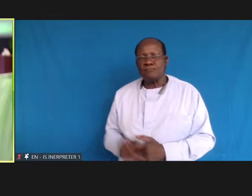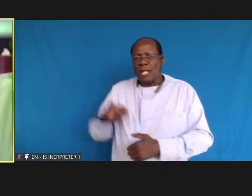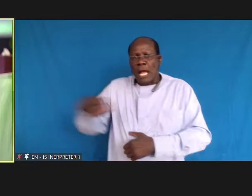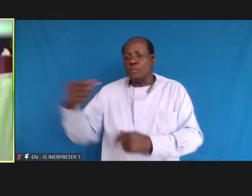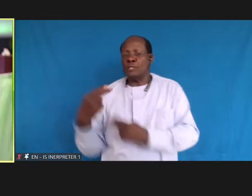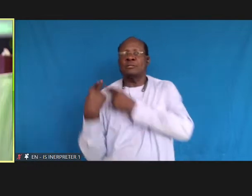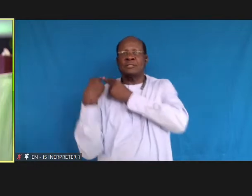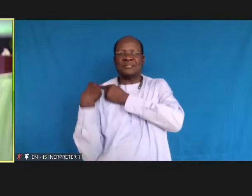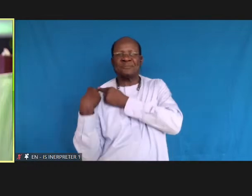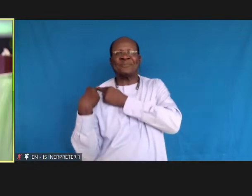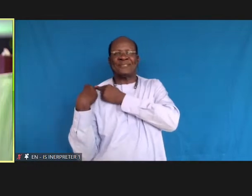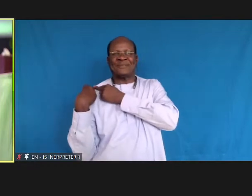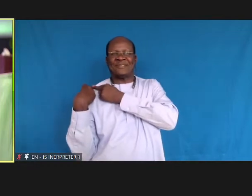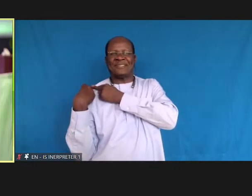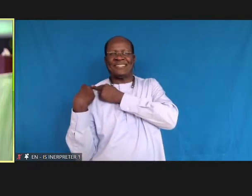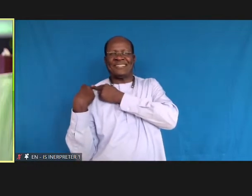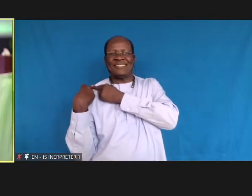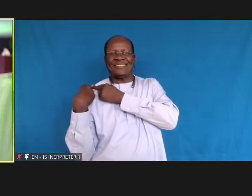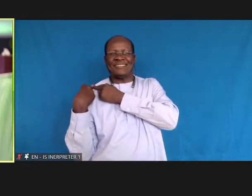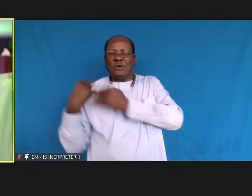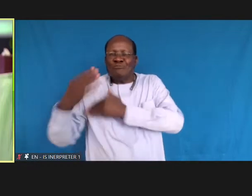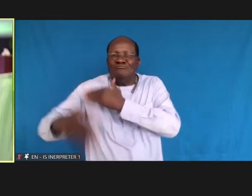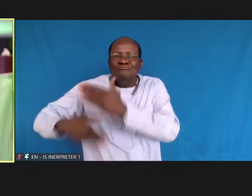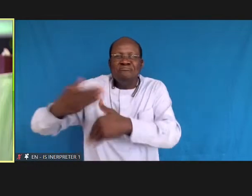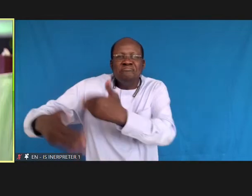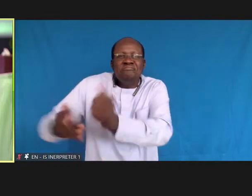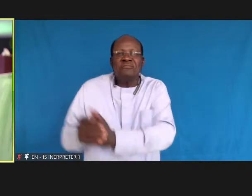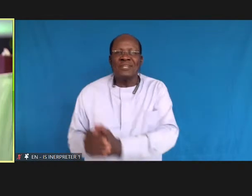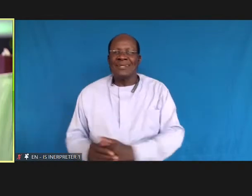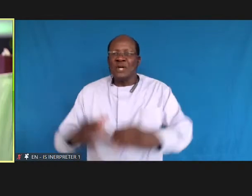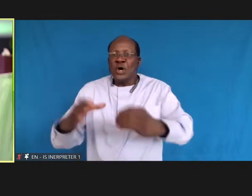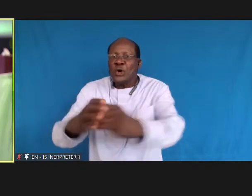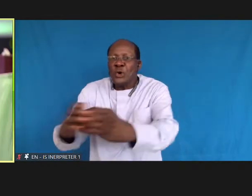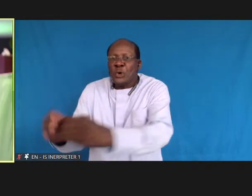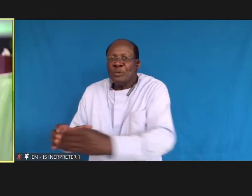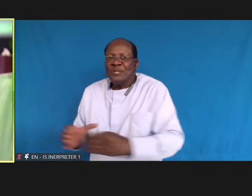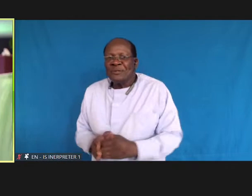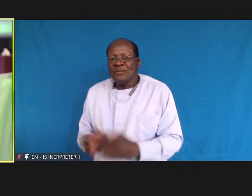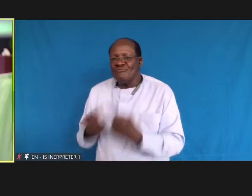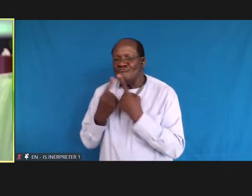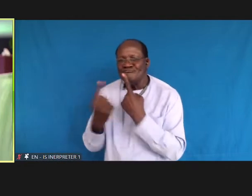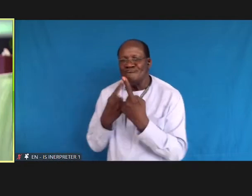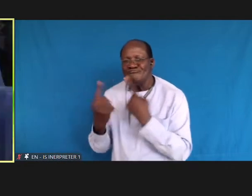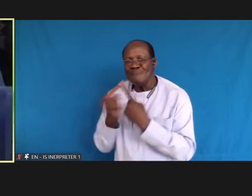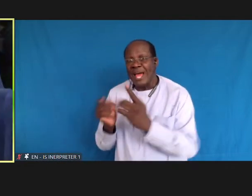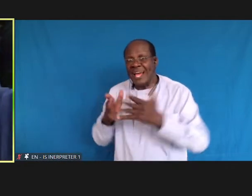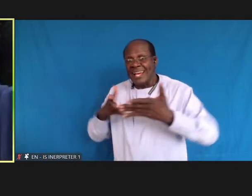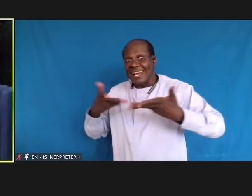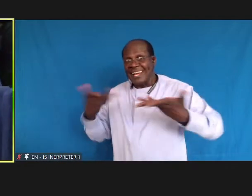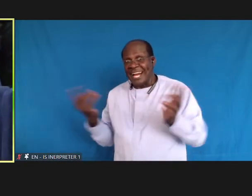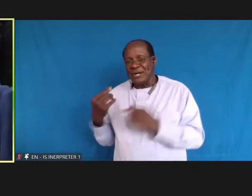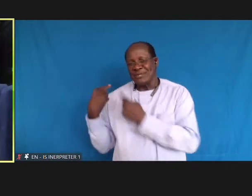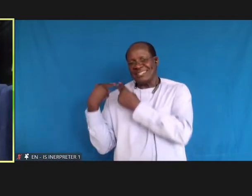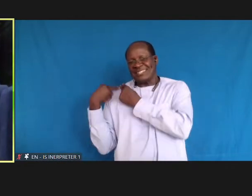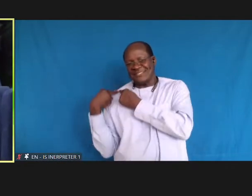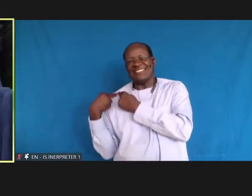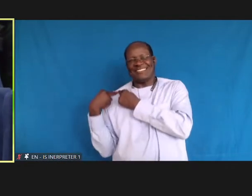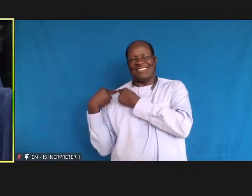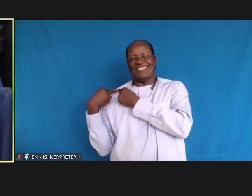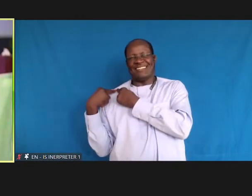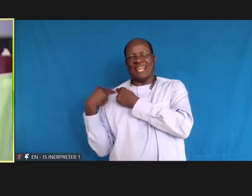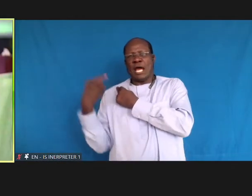themselves. Spoke with the community members, and then signed the charter that in